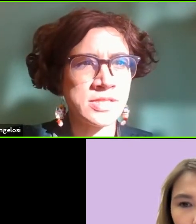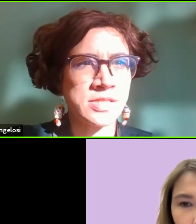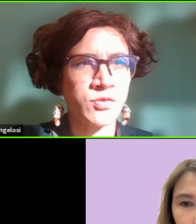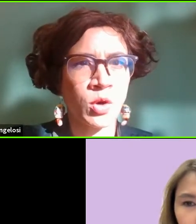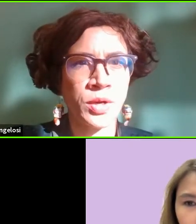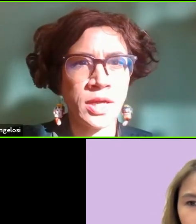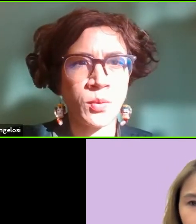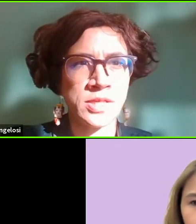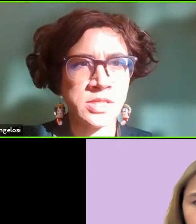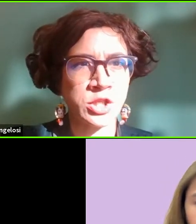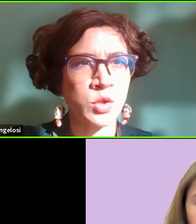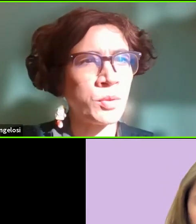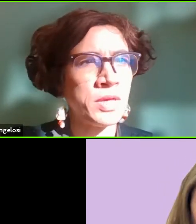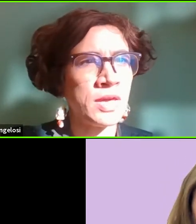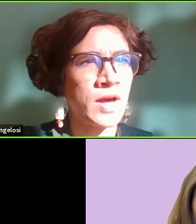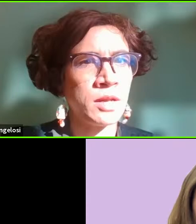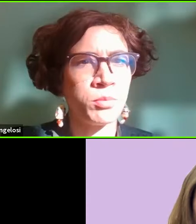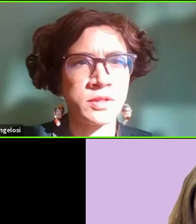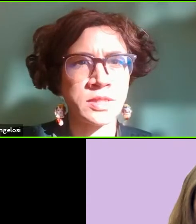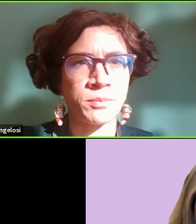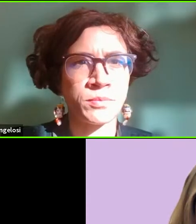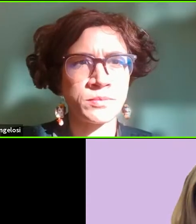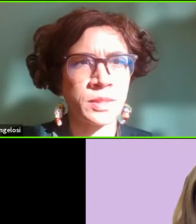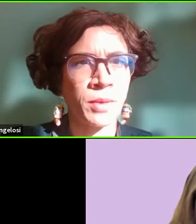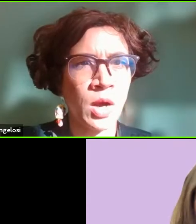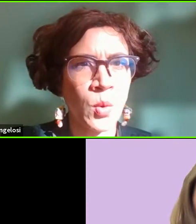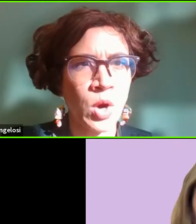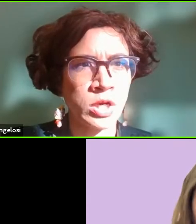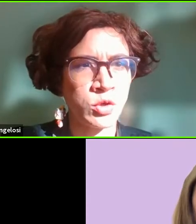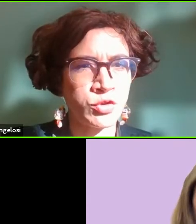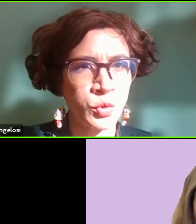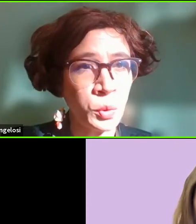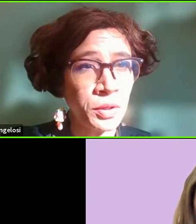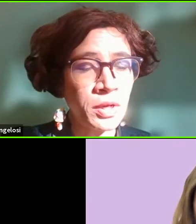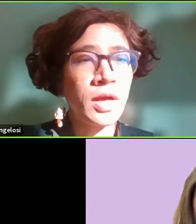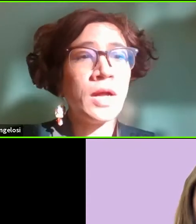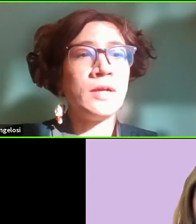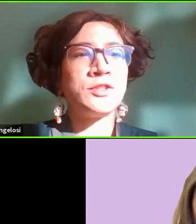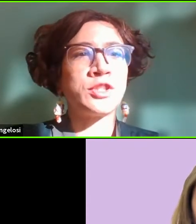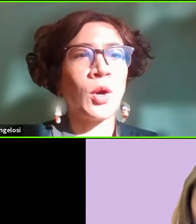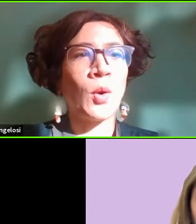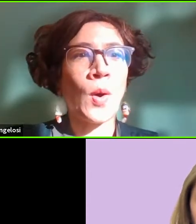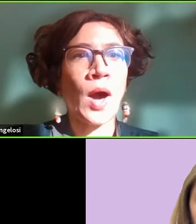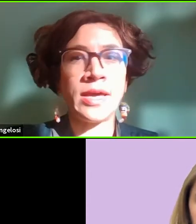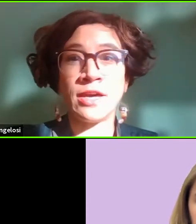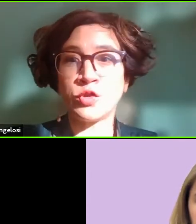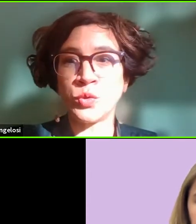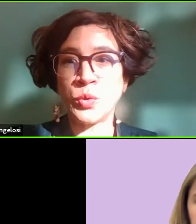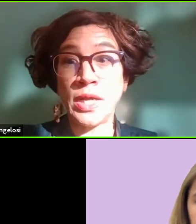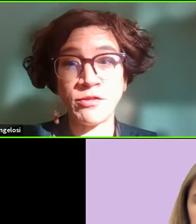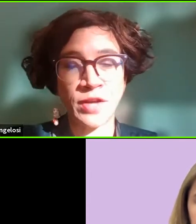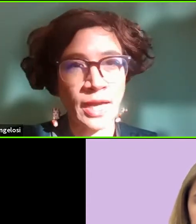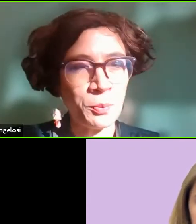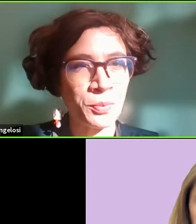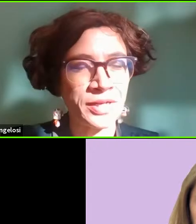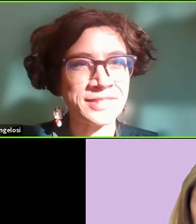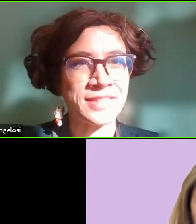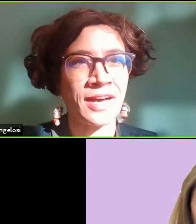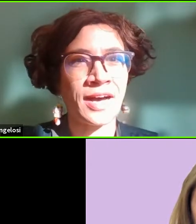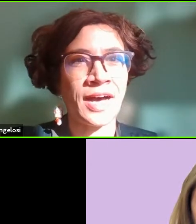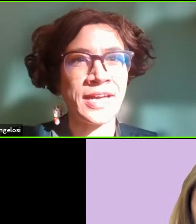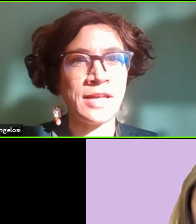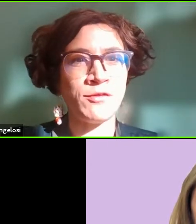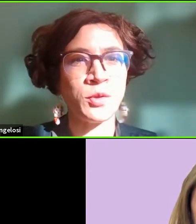mistaken, this recording, this session will be available somehow on YouTube. So I have to leave now,